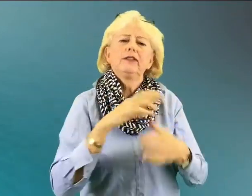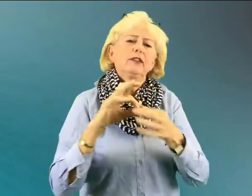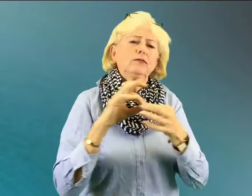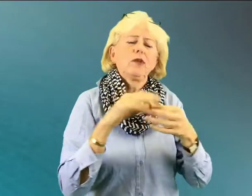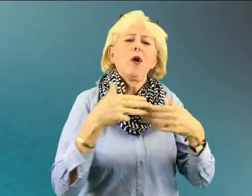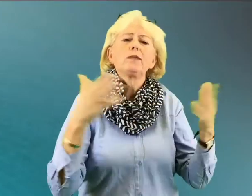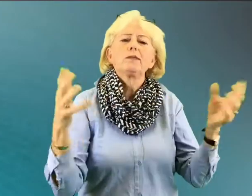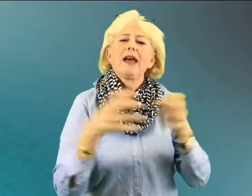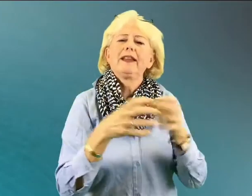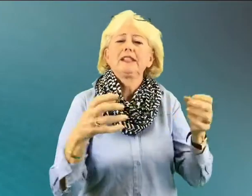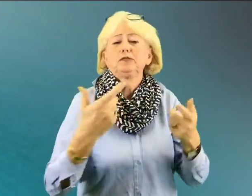so